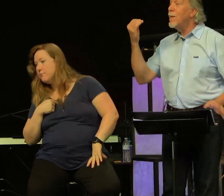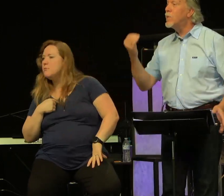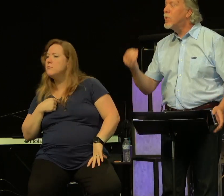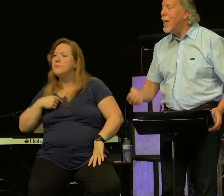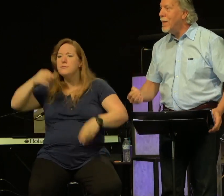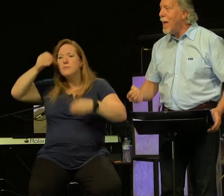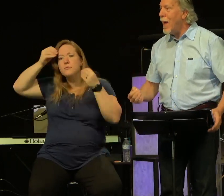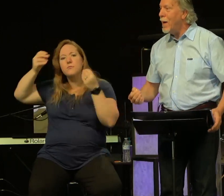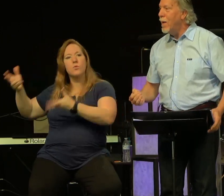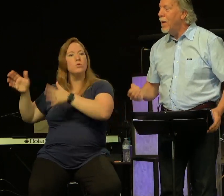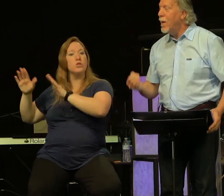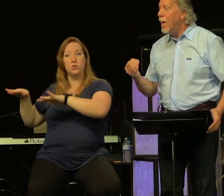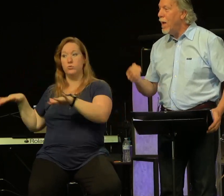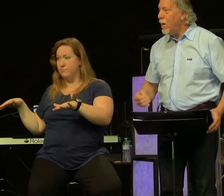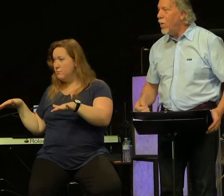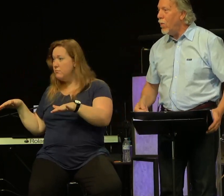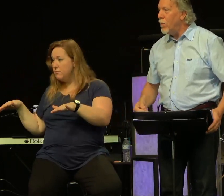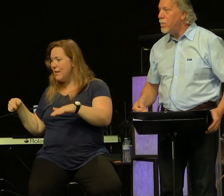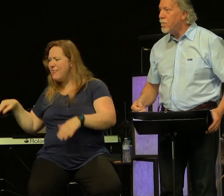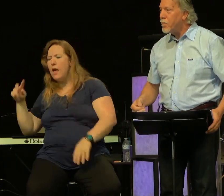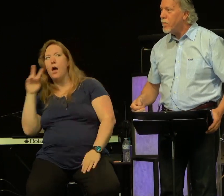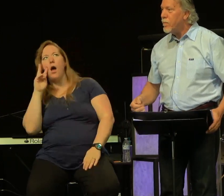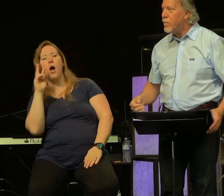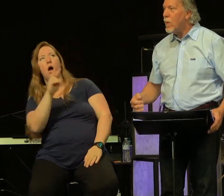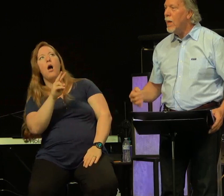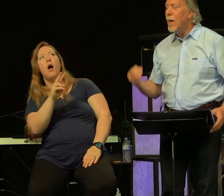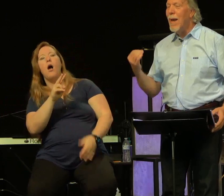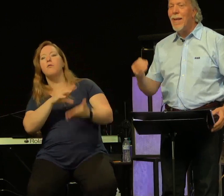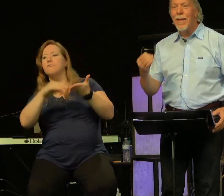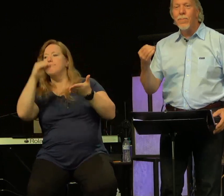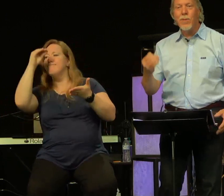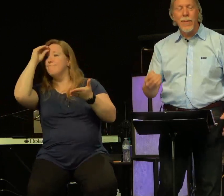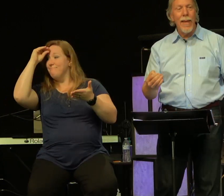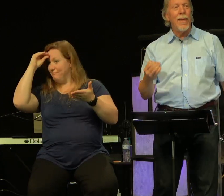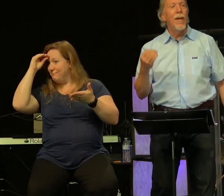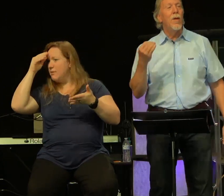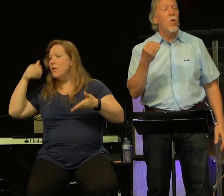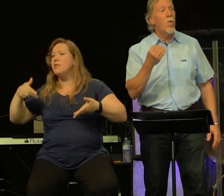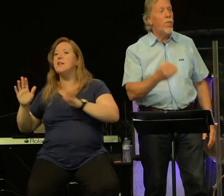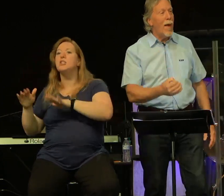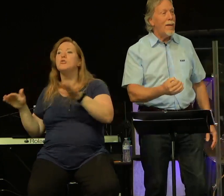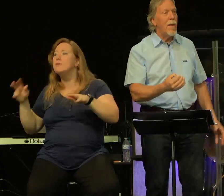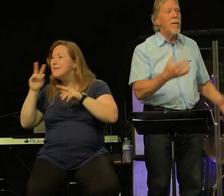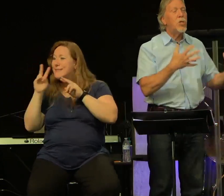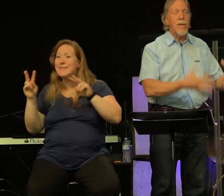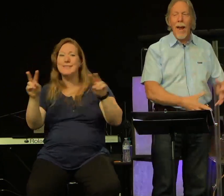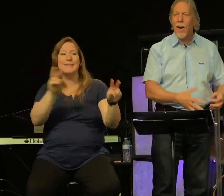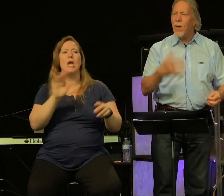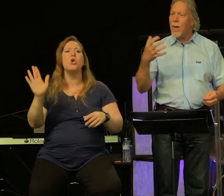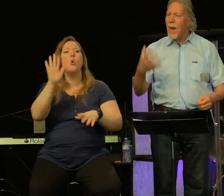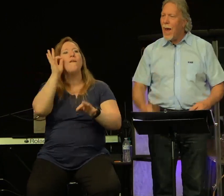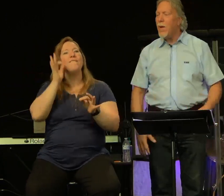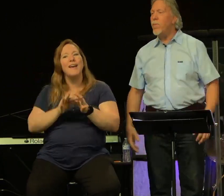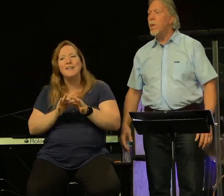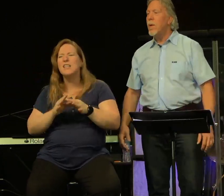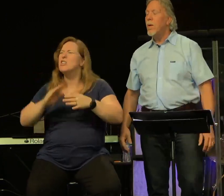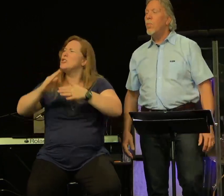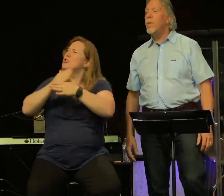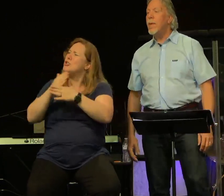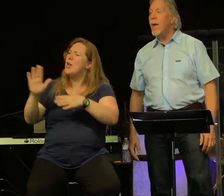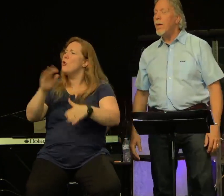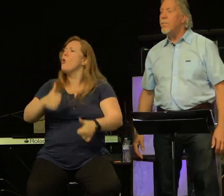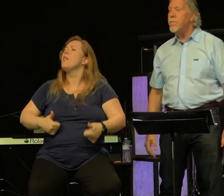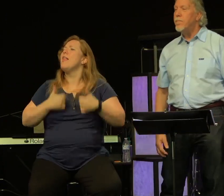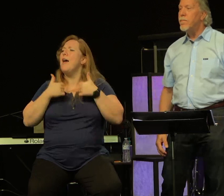Let them see that in you. Let them see your faith. Share your life